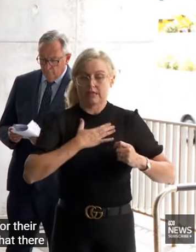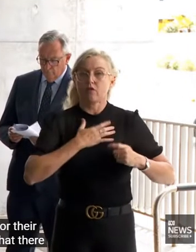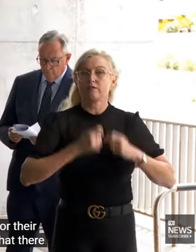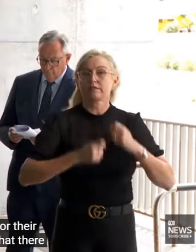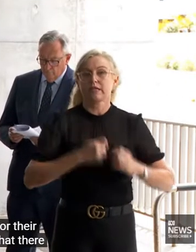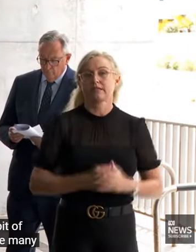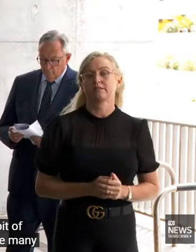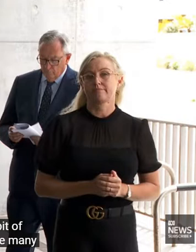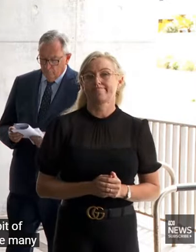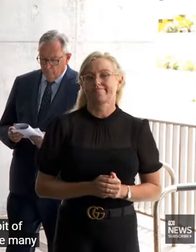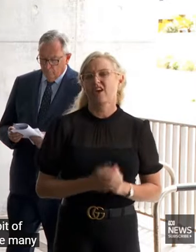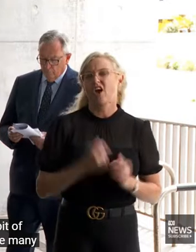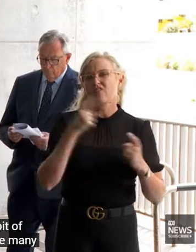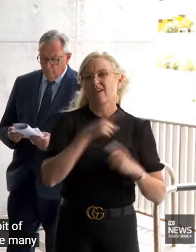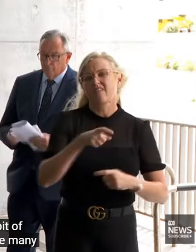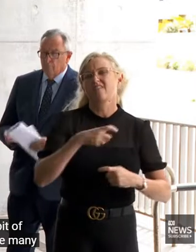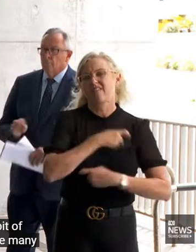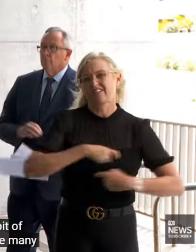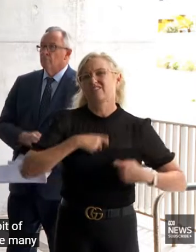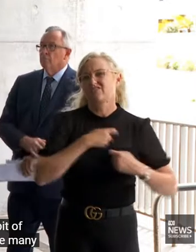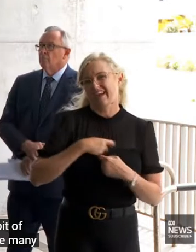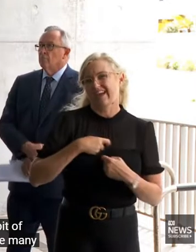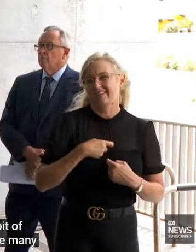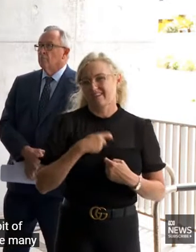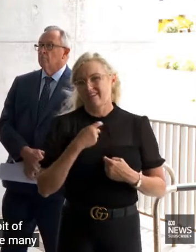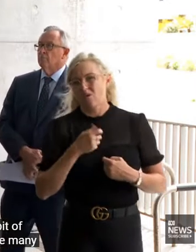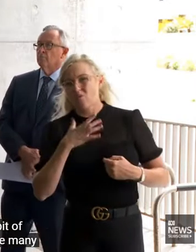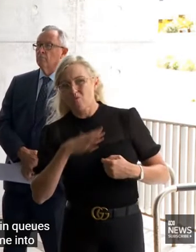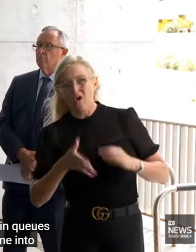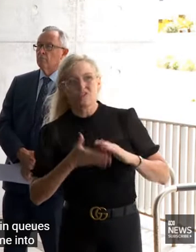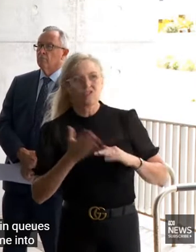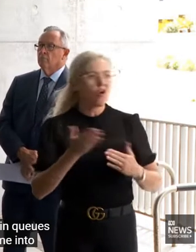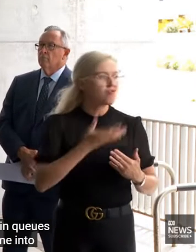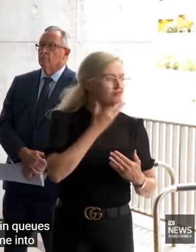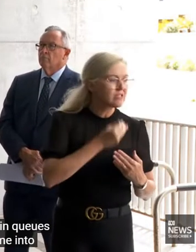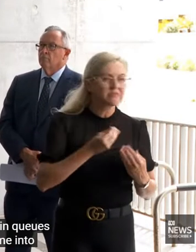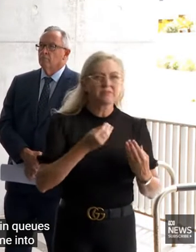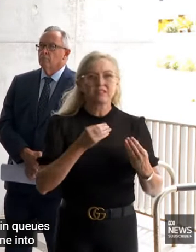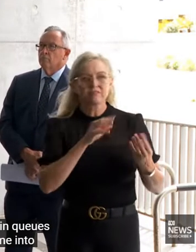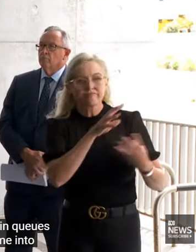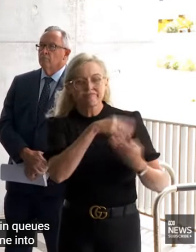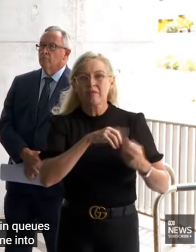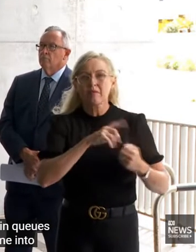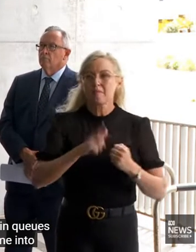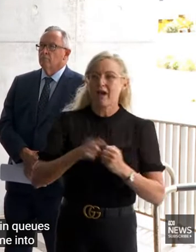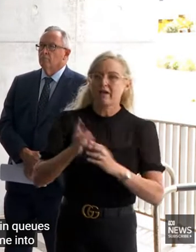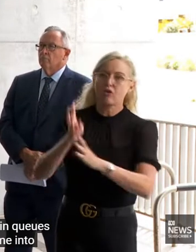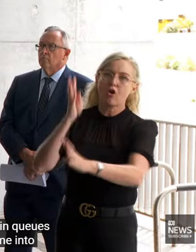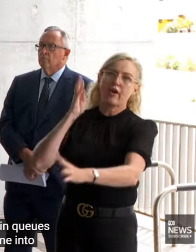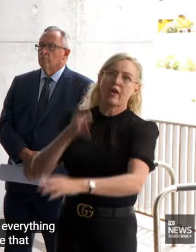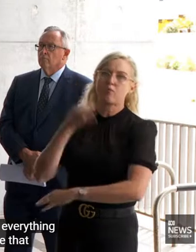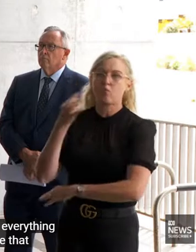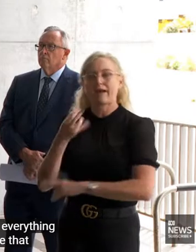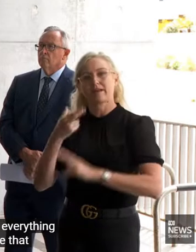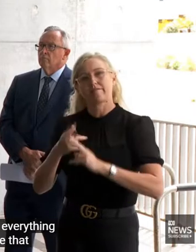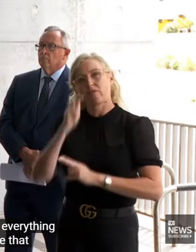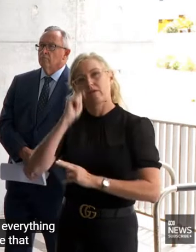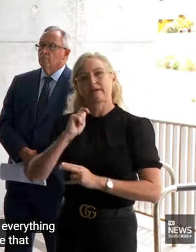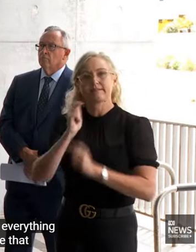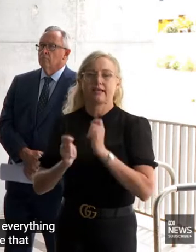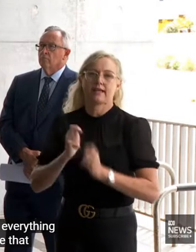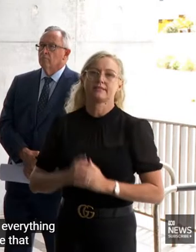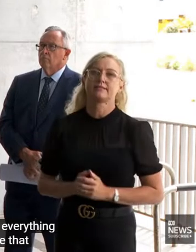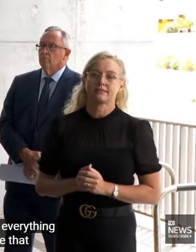waiting hours in queues, particularly as we come into Christmas. We're doing everything we can to alleviate that pressure. The two things we can do is move